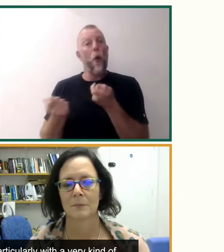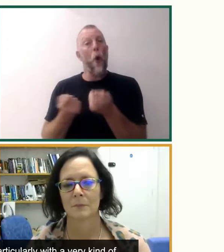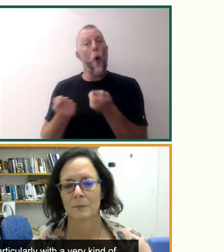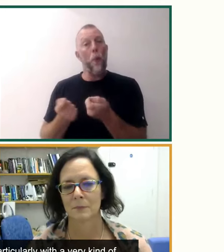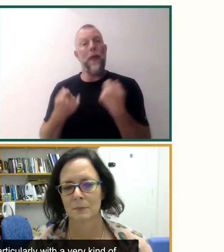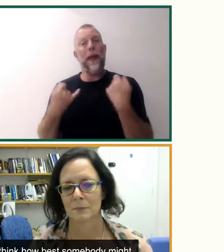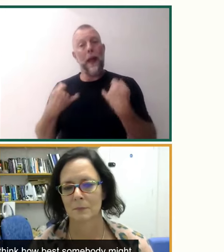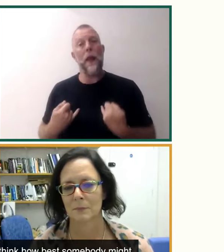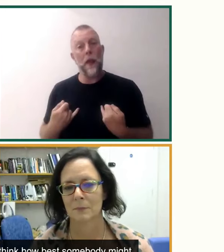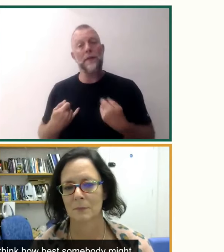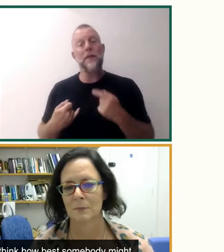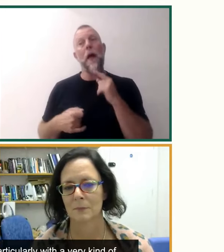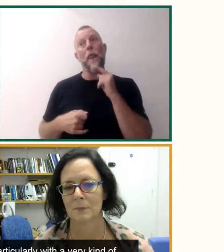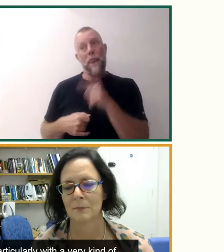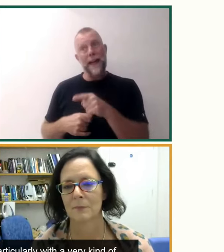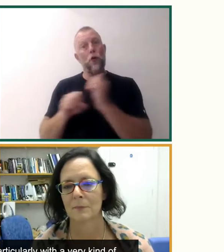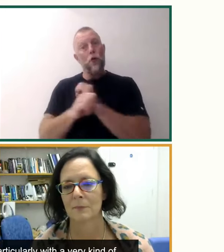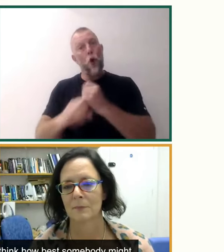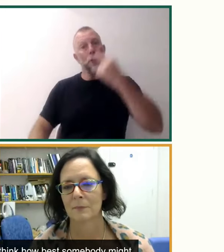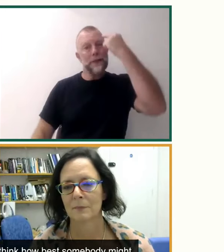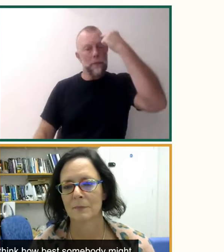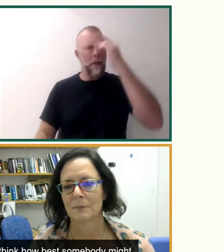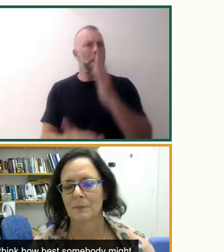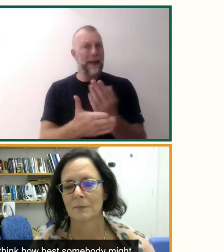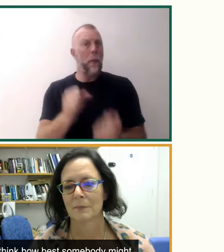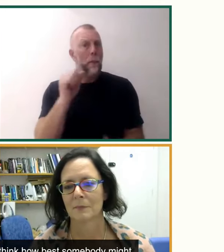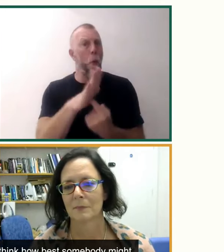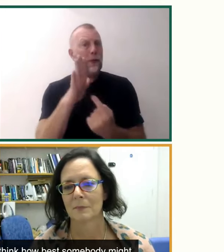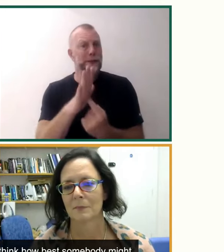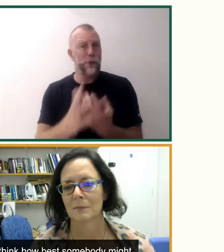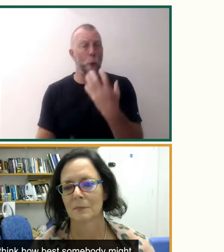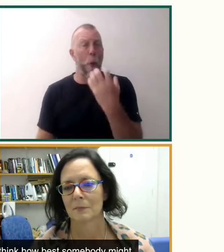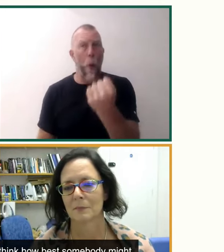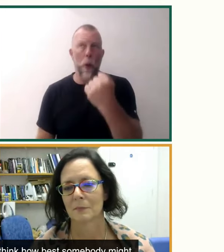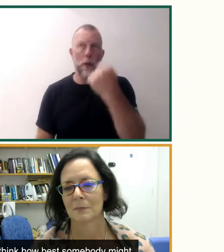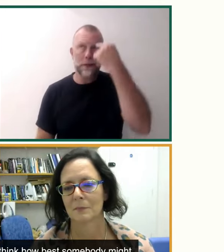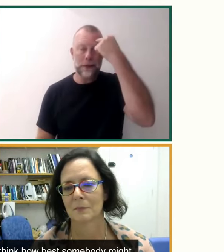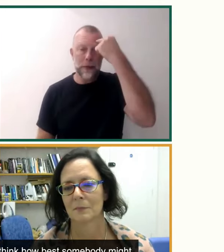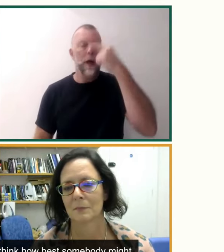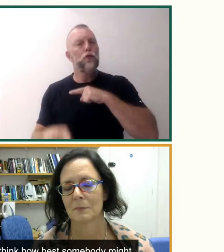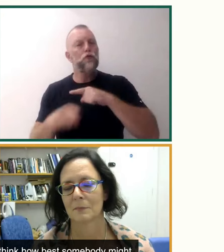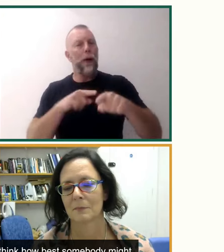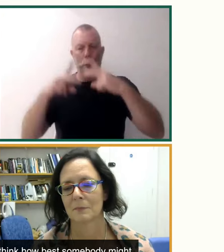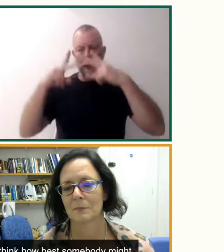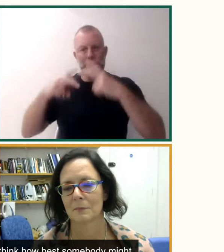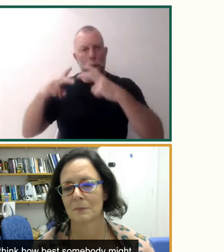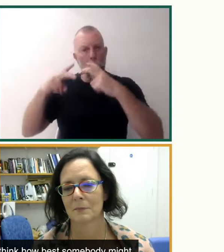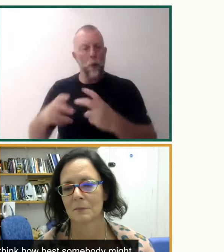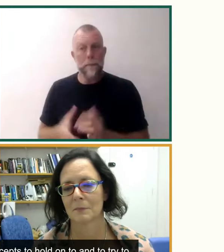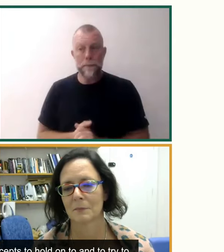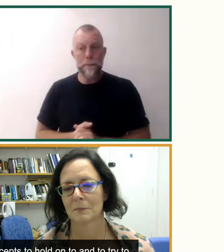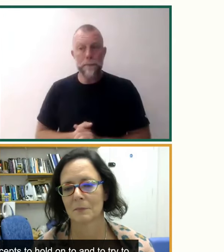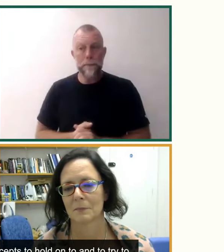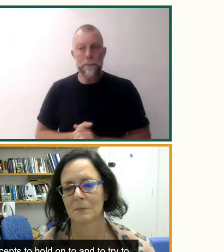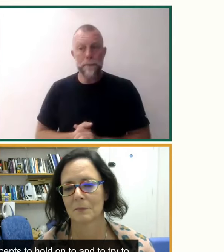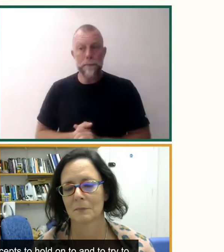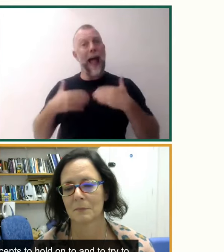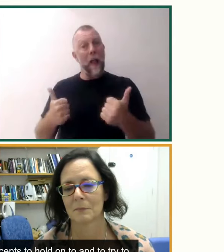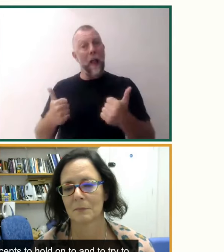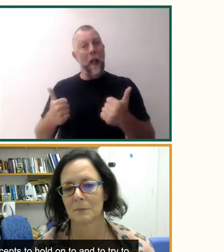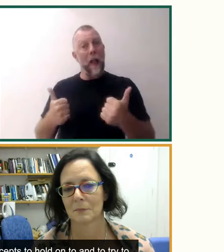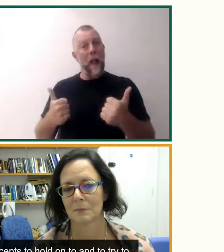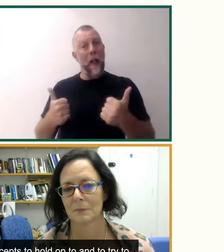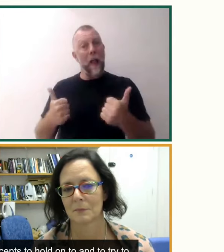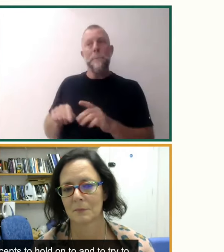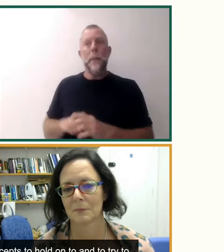are concepts that I think are very important to hold on to and to try to explore with them, that health for them is just a